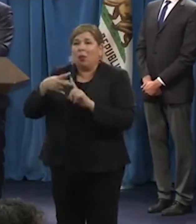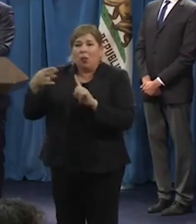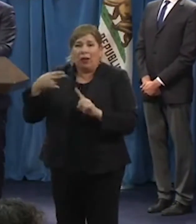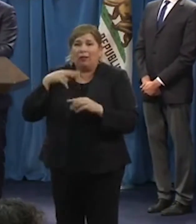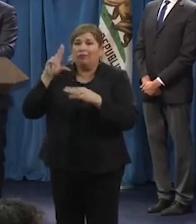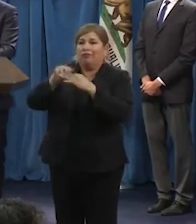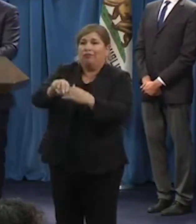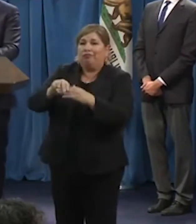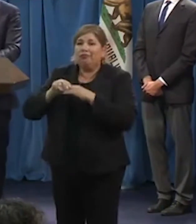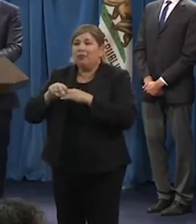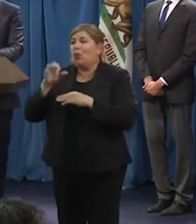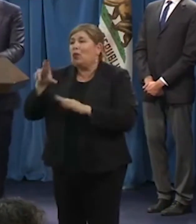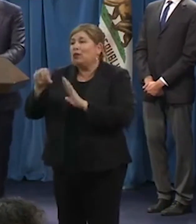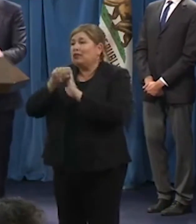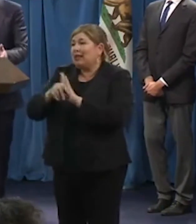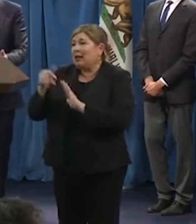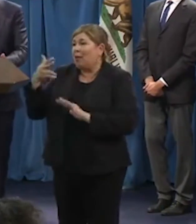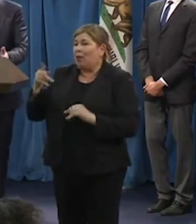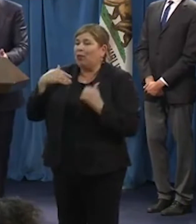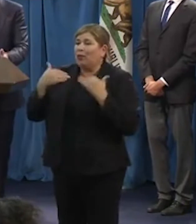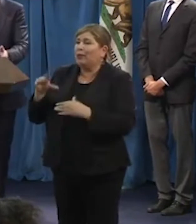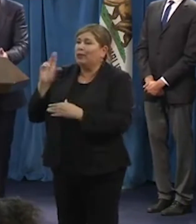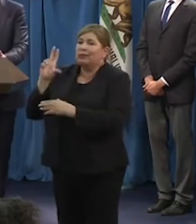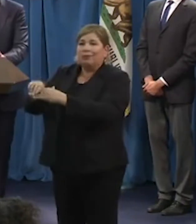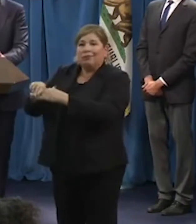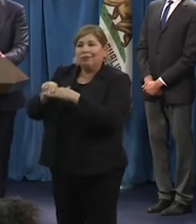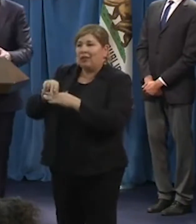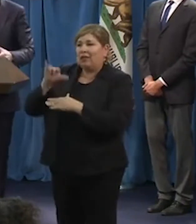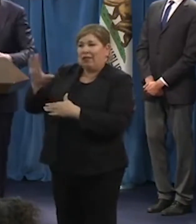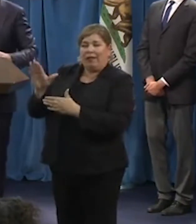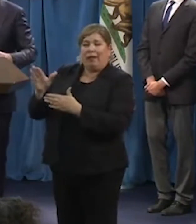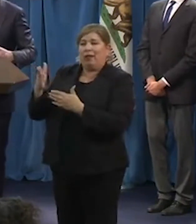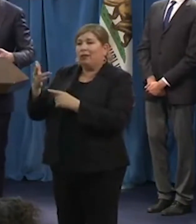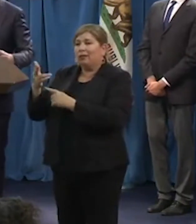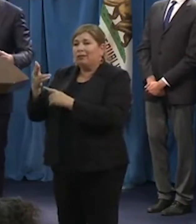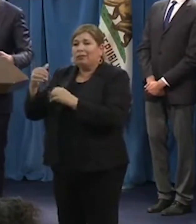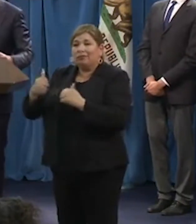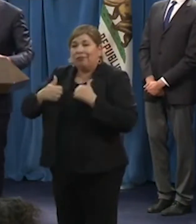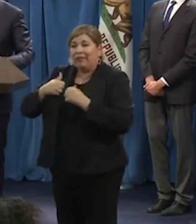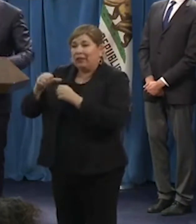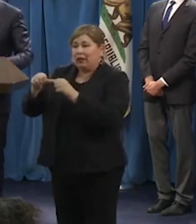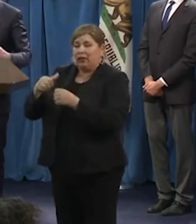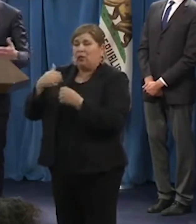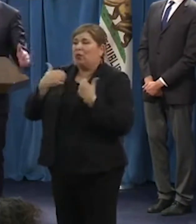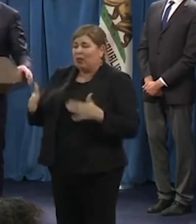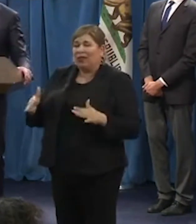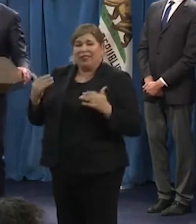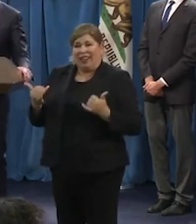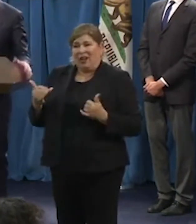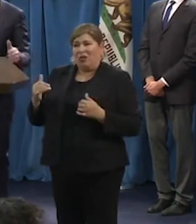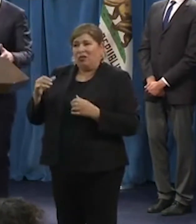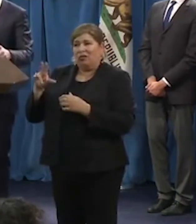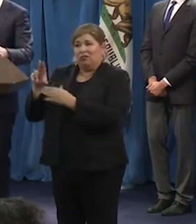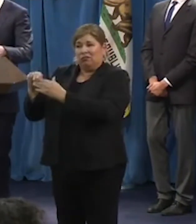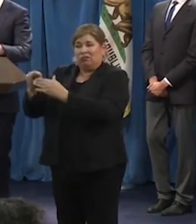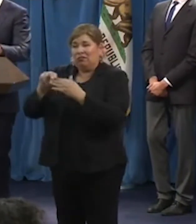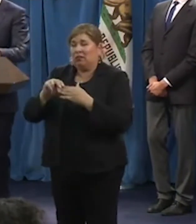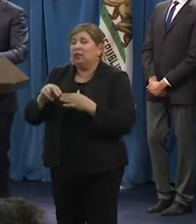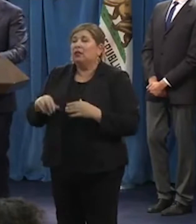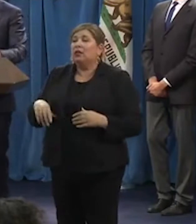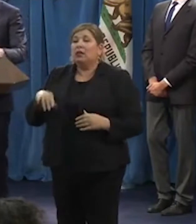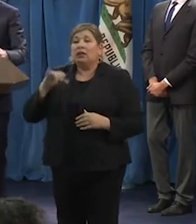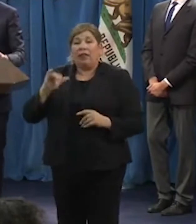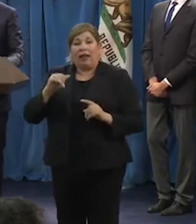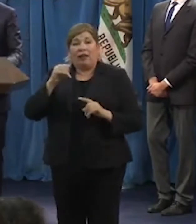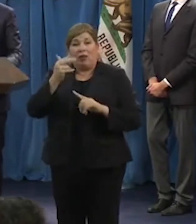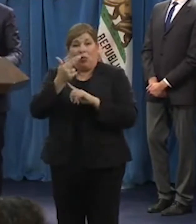resources and state park resources that have hotel motel components. That is already underway. That 120-bed